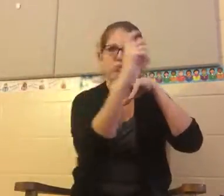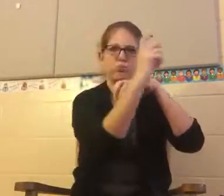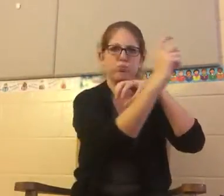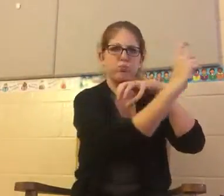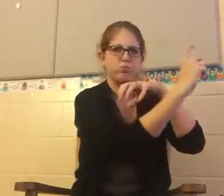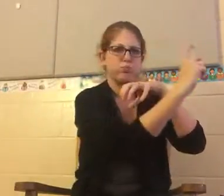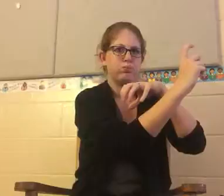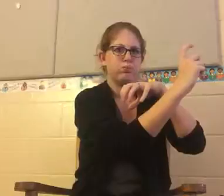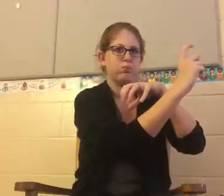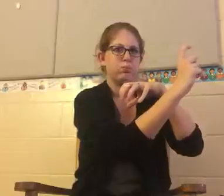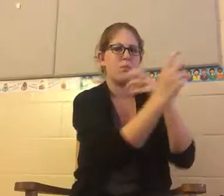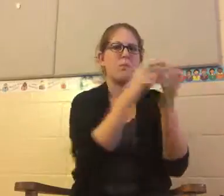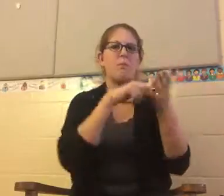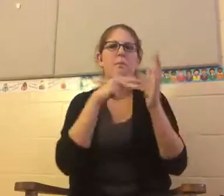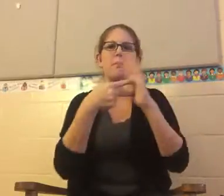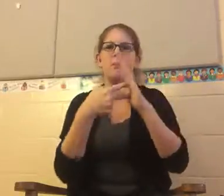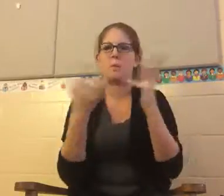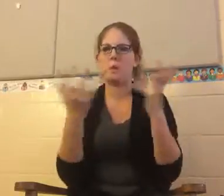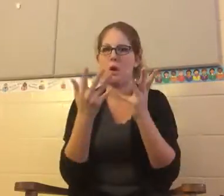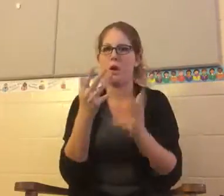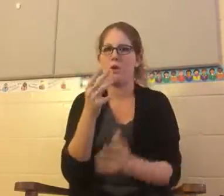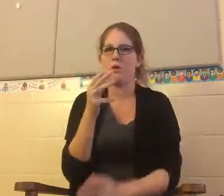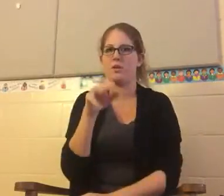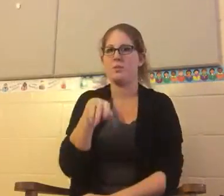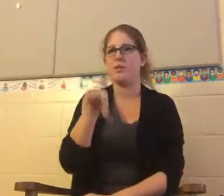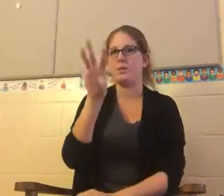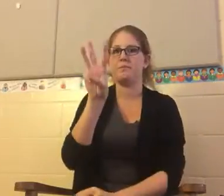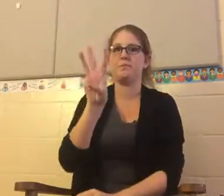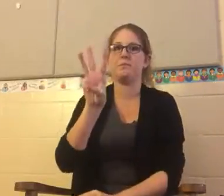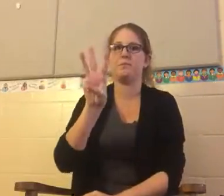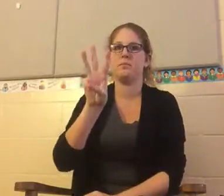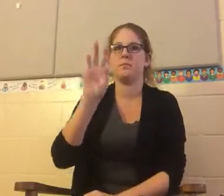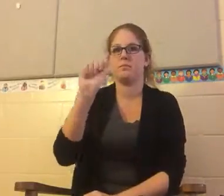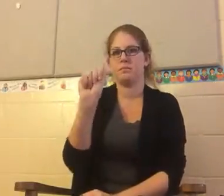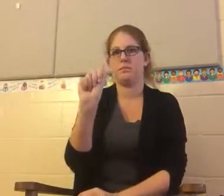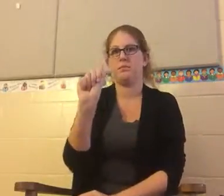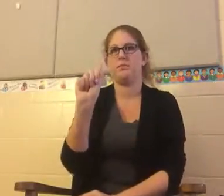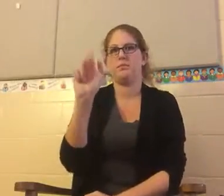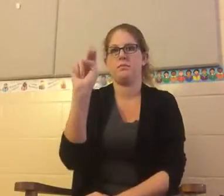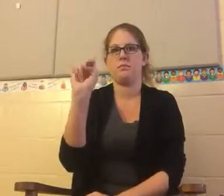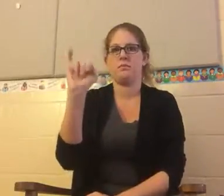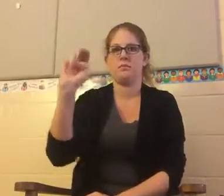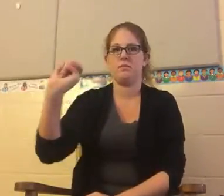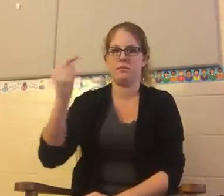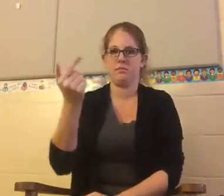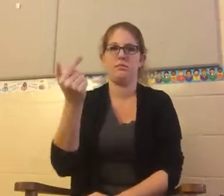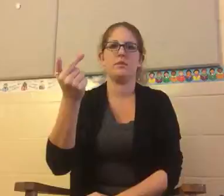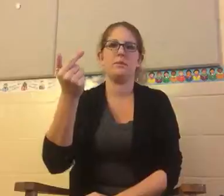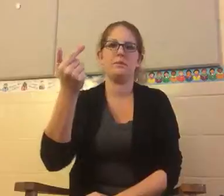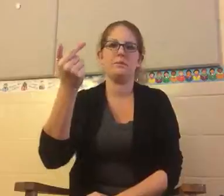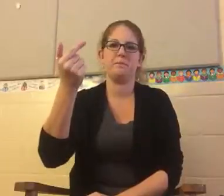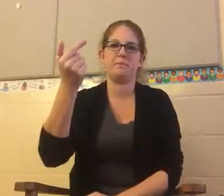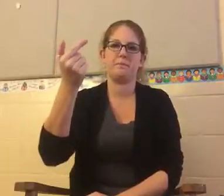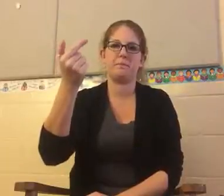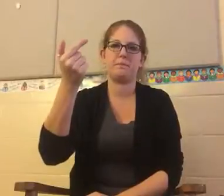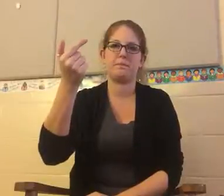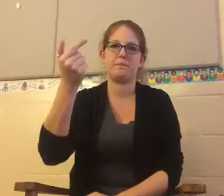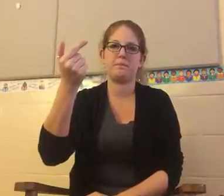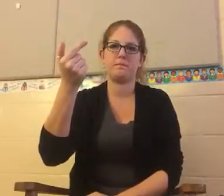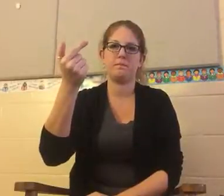is waning. Can you spell that? W-A-N-I-N-G. Okay. Less of the moon